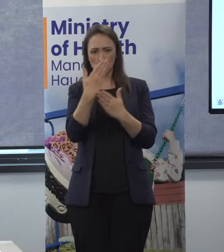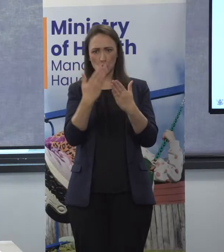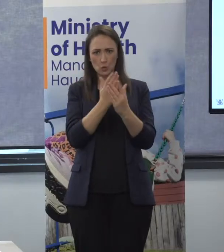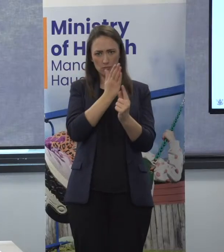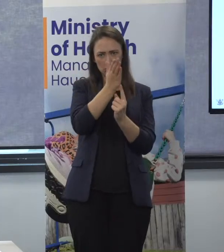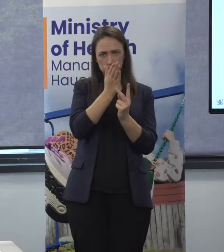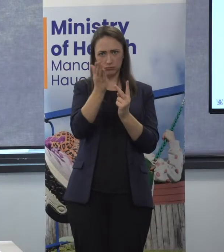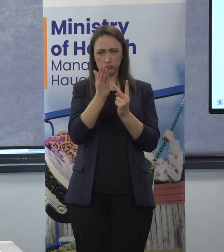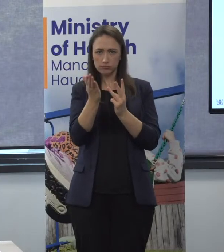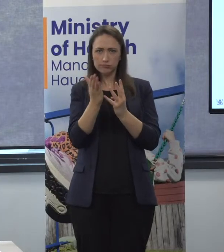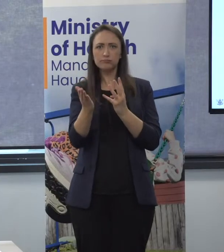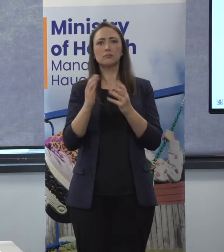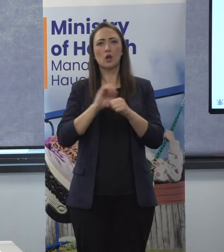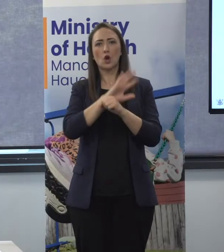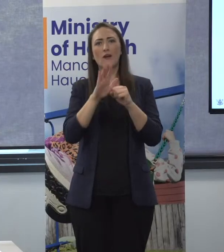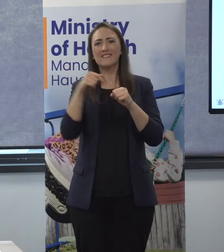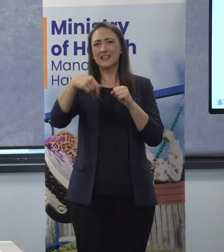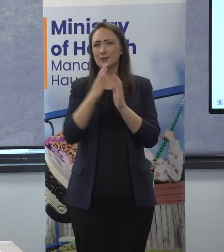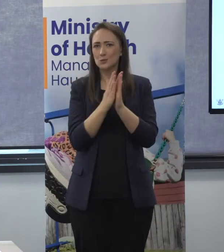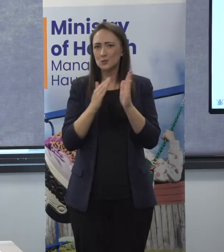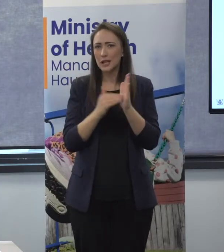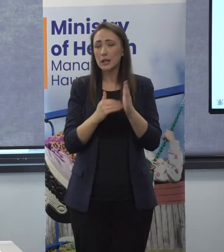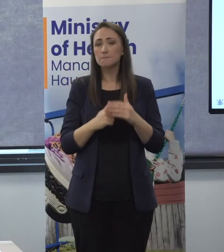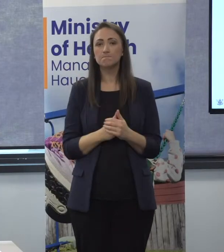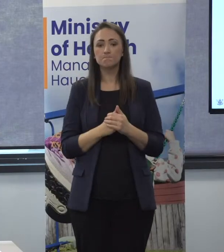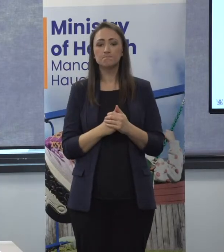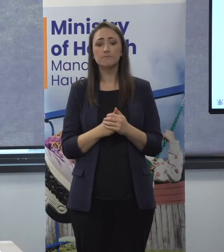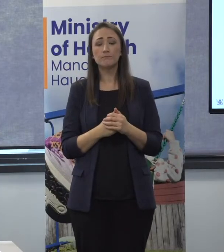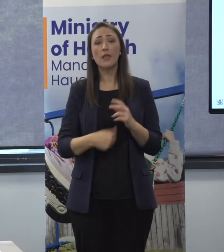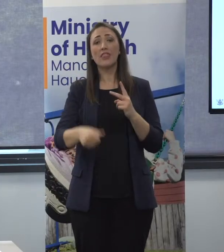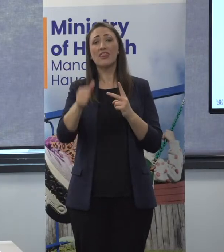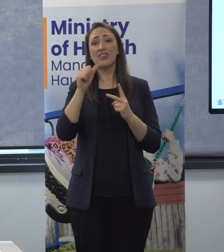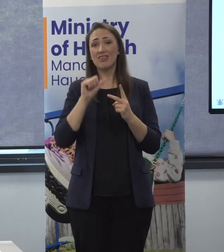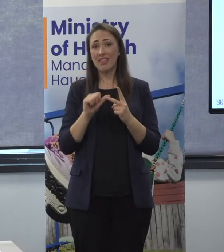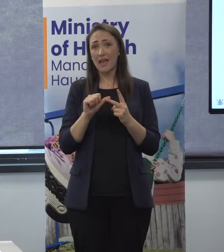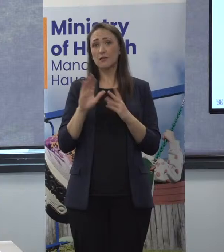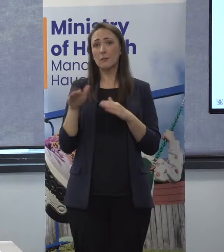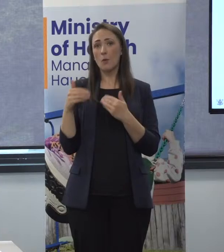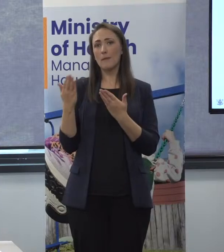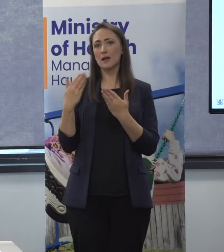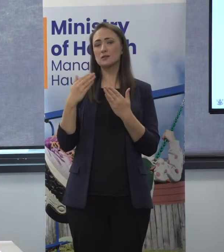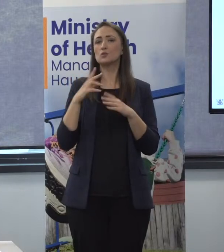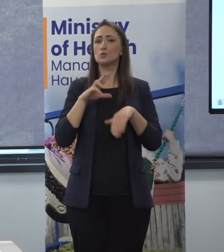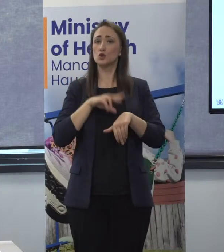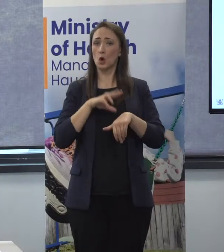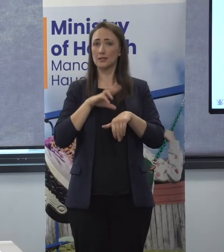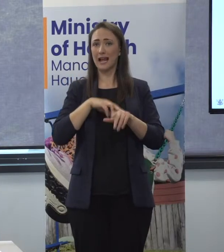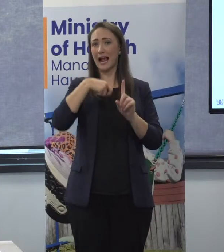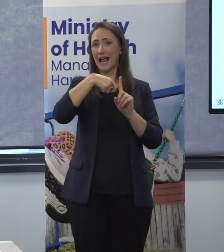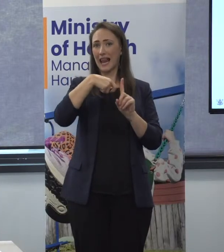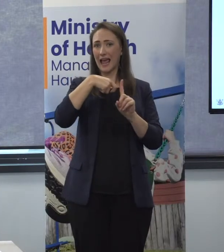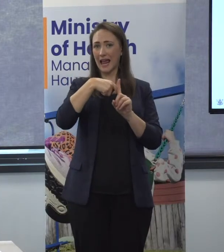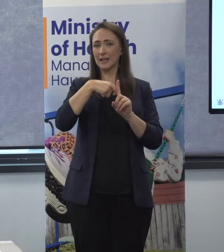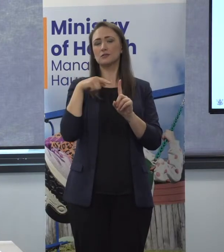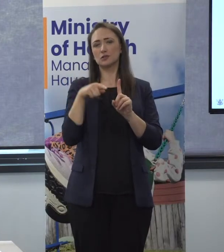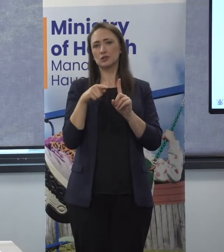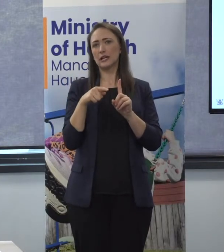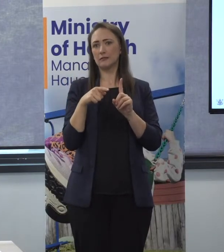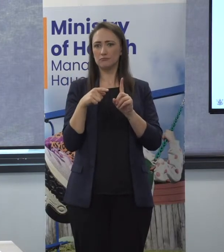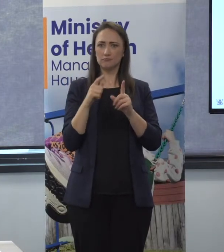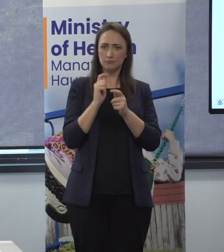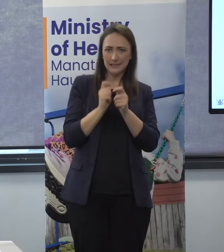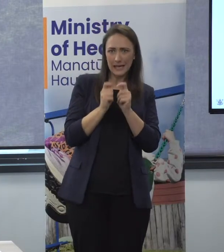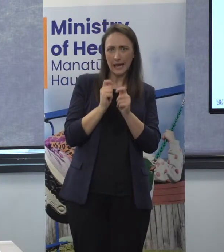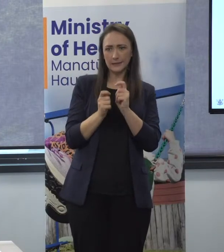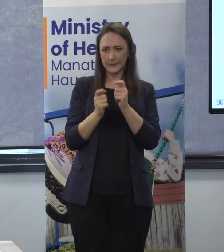here in New Zealand. And following that, Dr. Callaghan, an epidemiologist and biostatistician who brings a wealth of